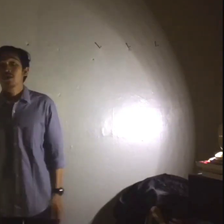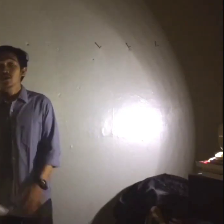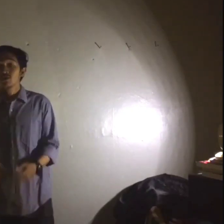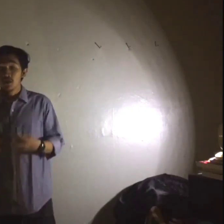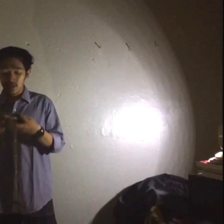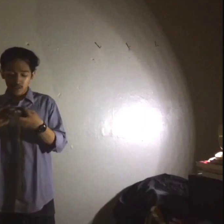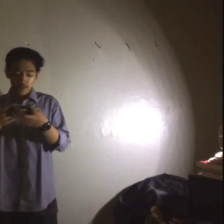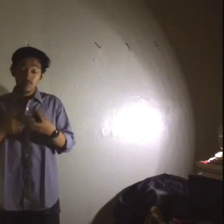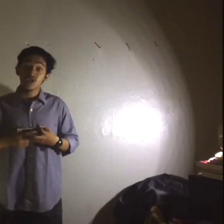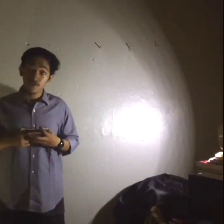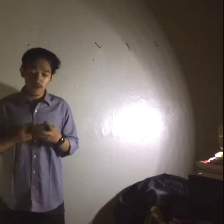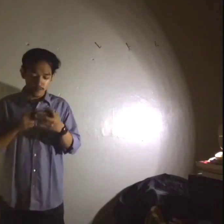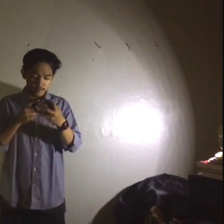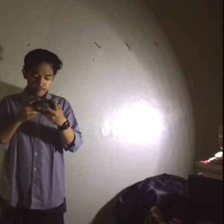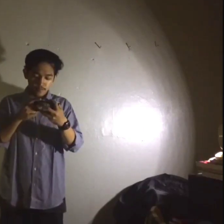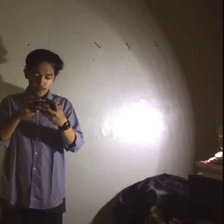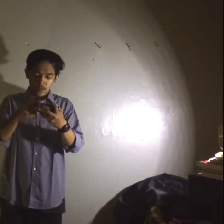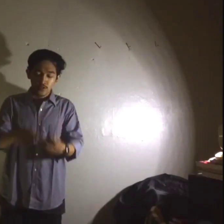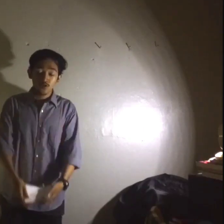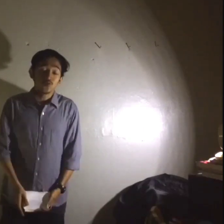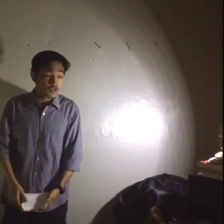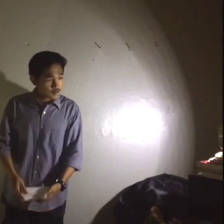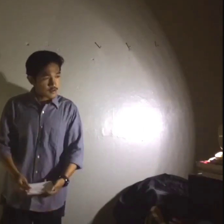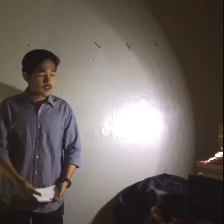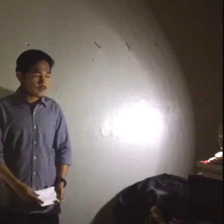the speakers, Miss Syifa. So, please welcome Miss Syifa.